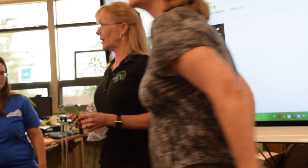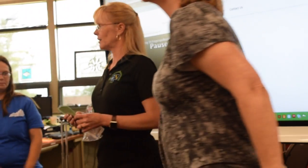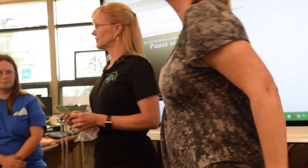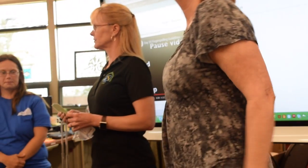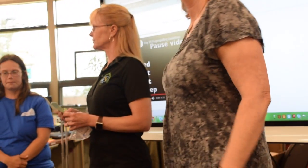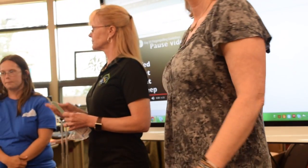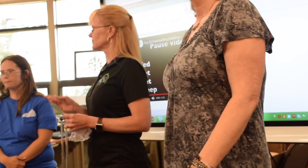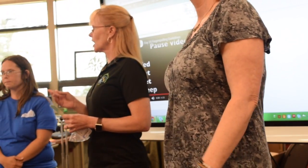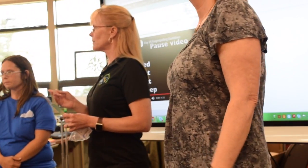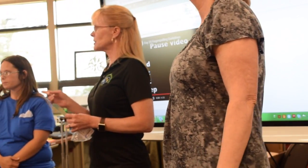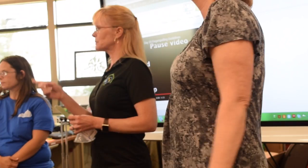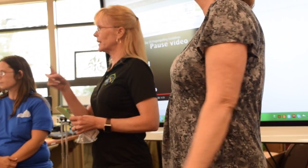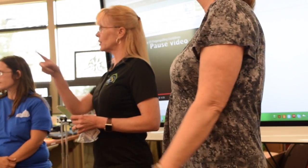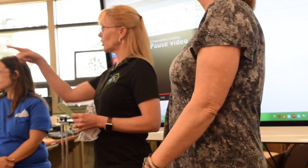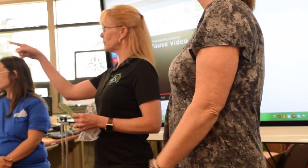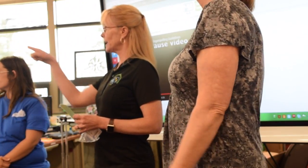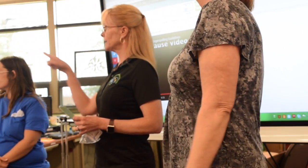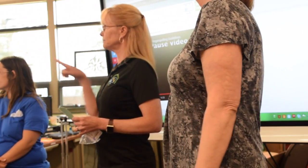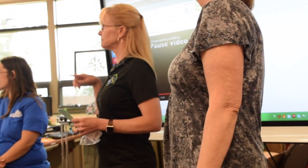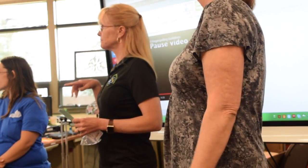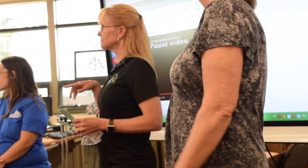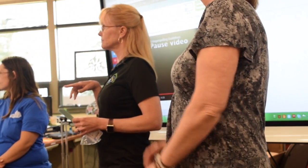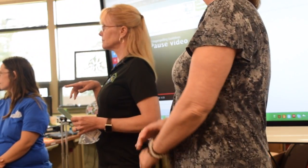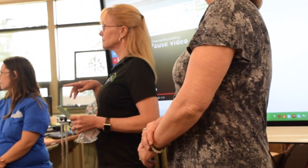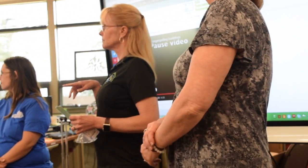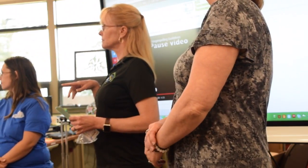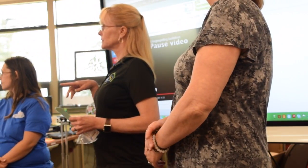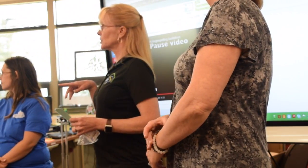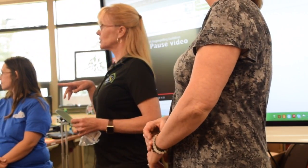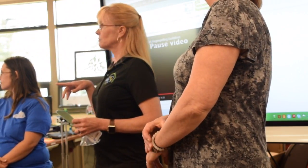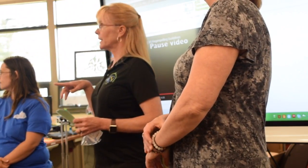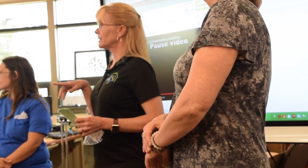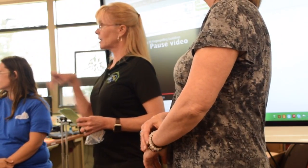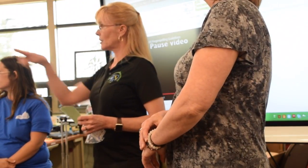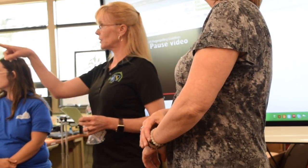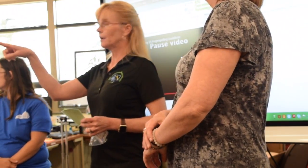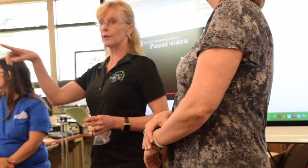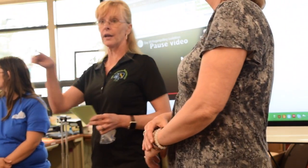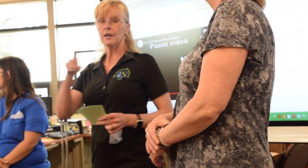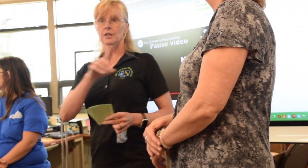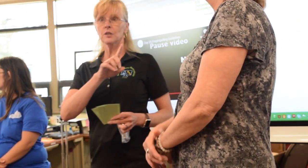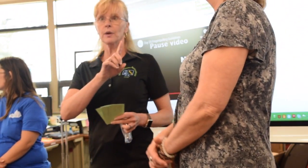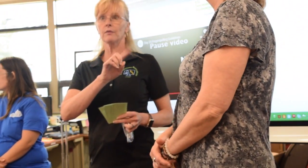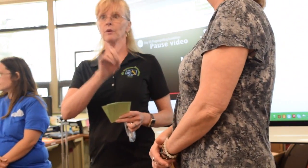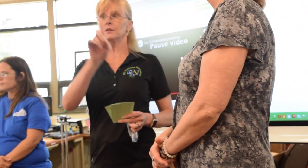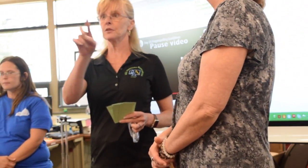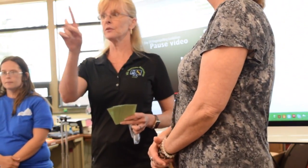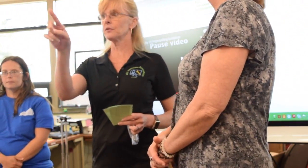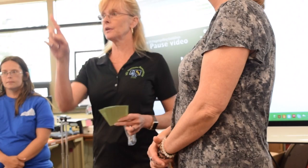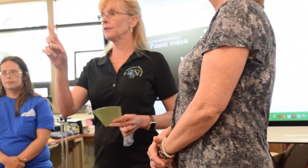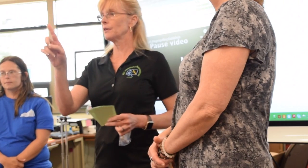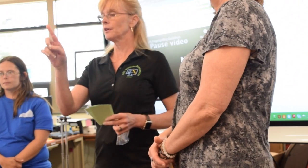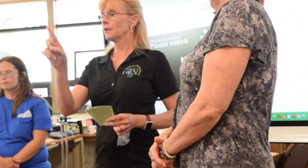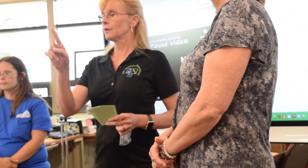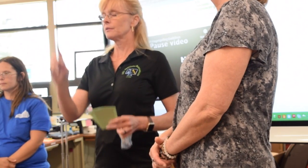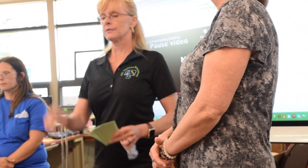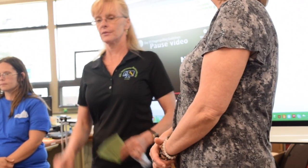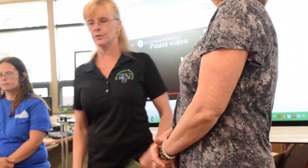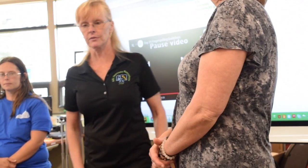have? How many's playing? Are y'all playing? Playing the lottery? Okay. So we have 1, 2, 3. Shoot, forgot